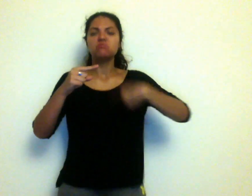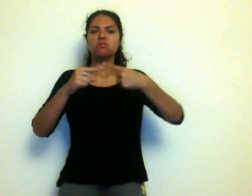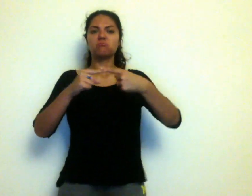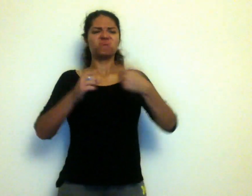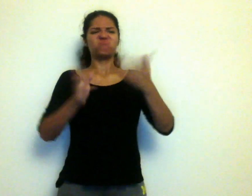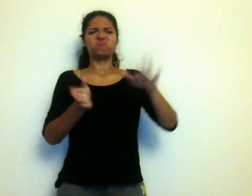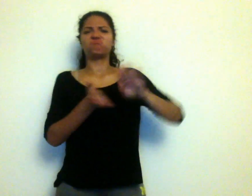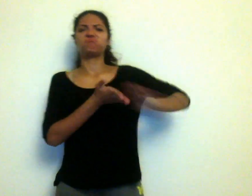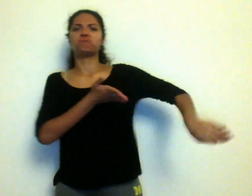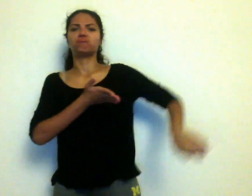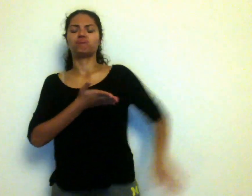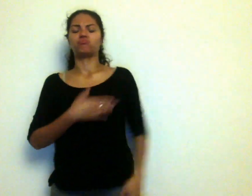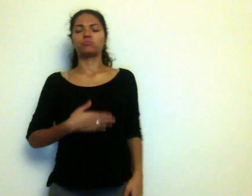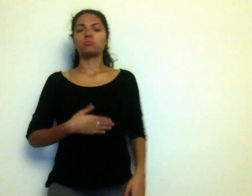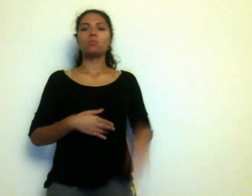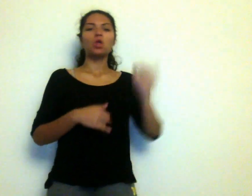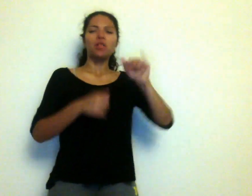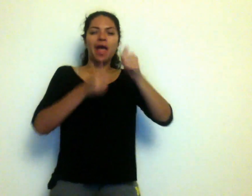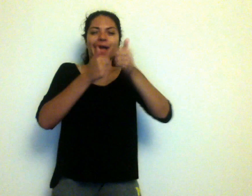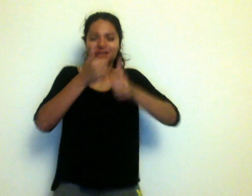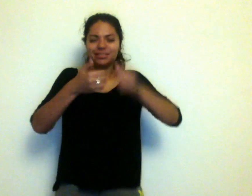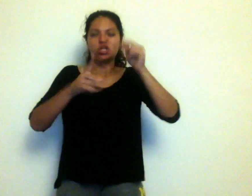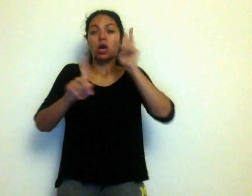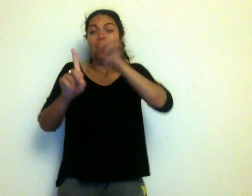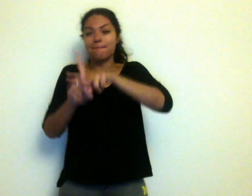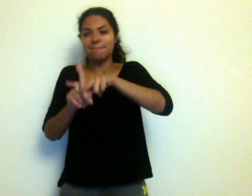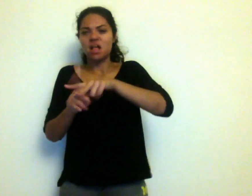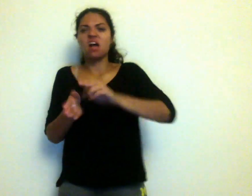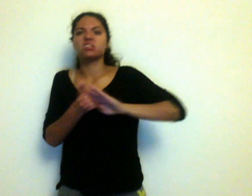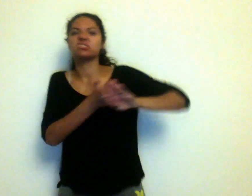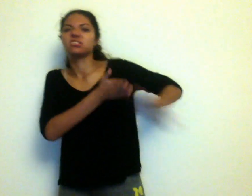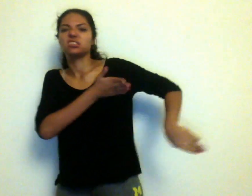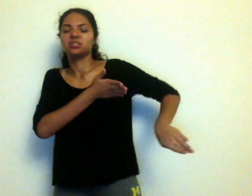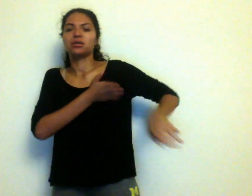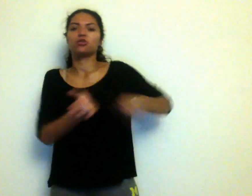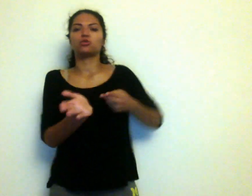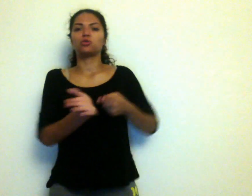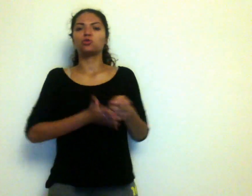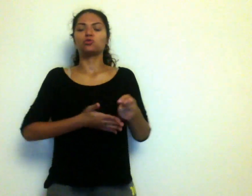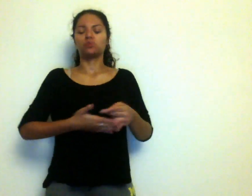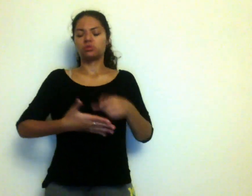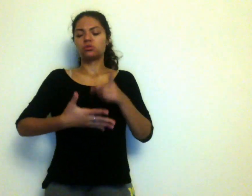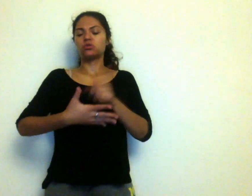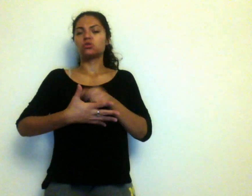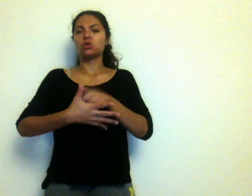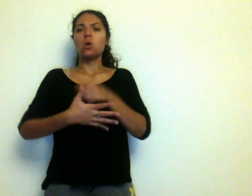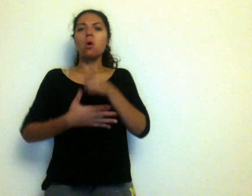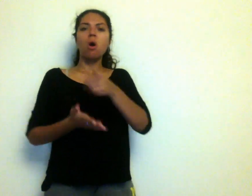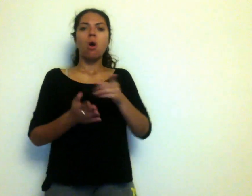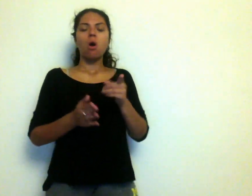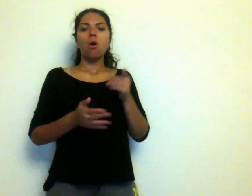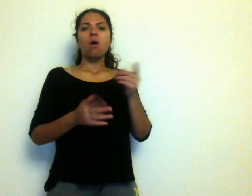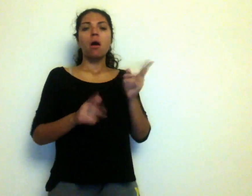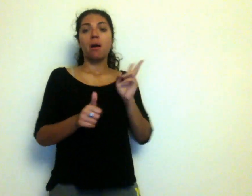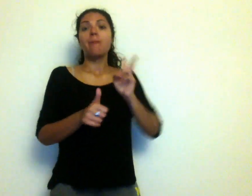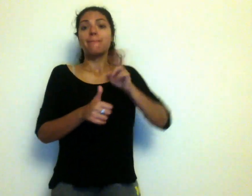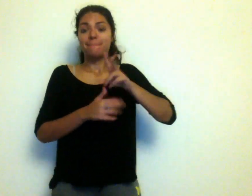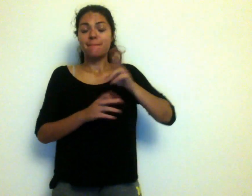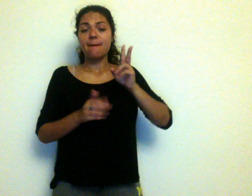to the biological motif, exit creator. When he moved to the theoretical physics motif, exit morality. When he